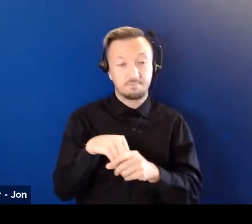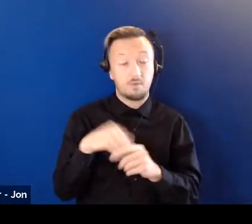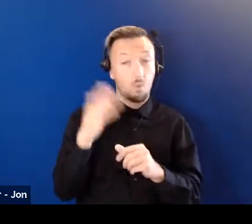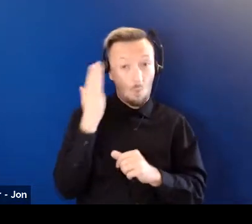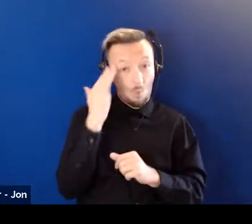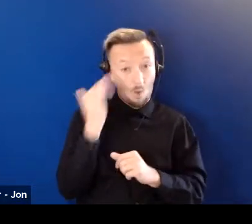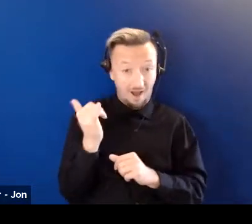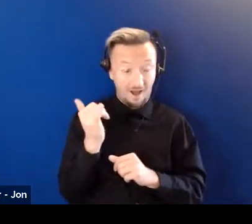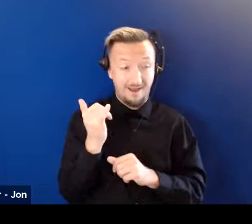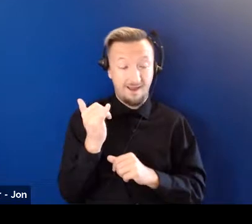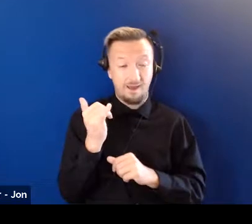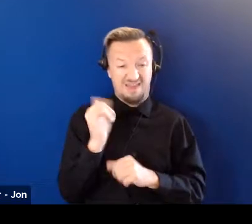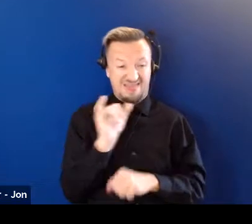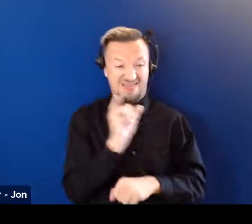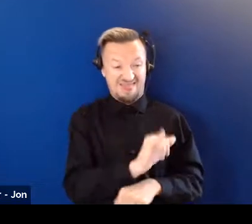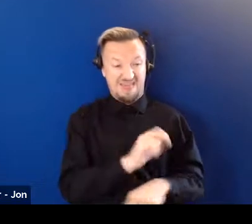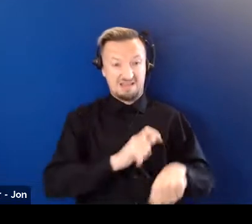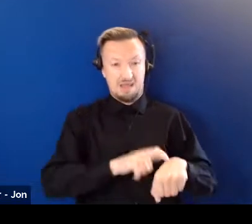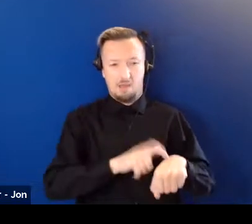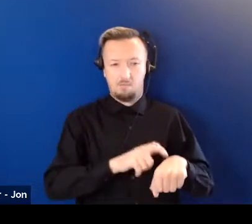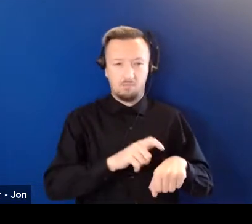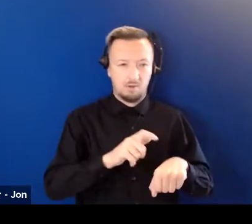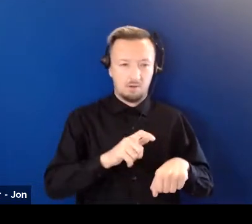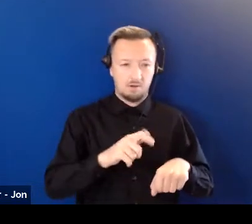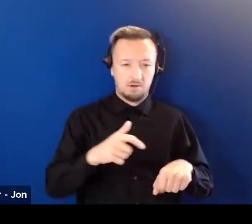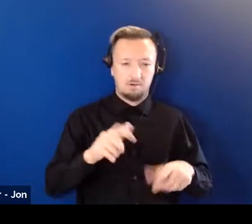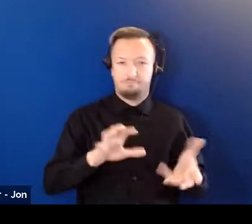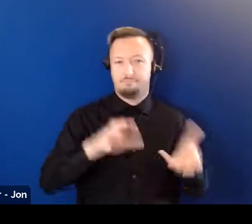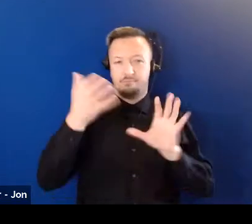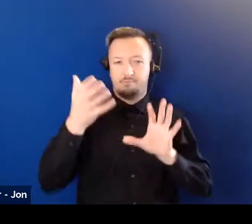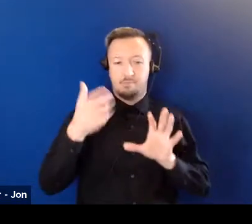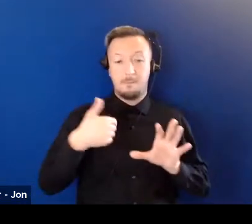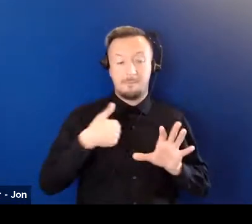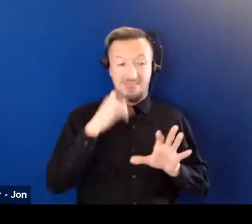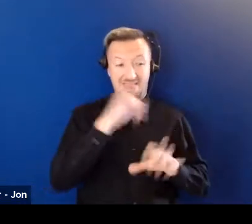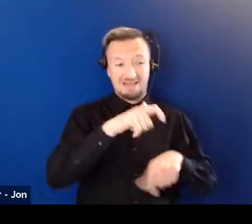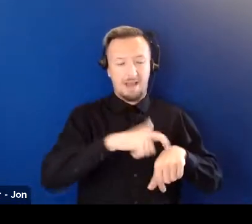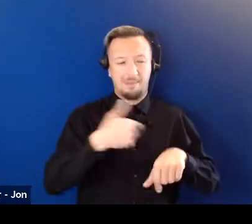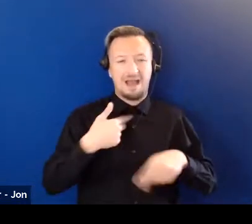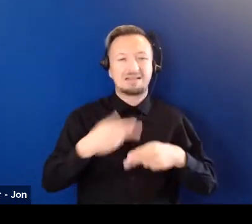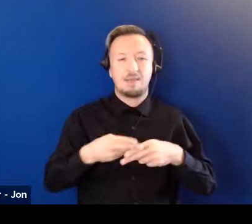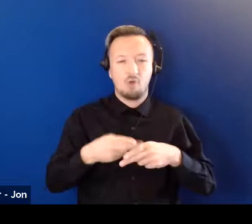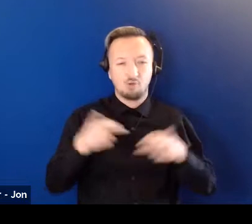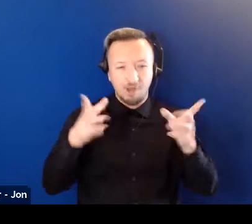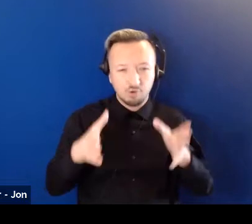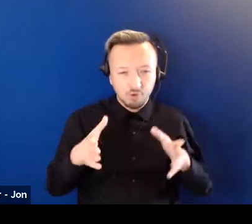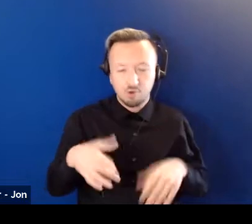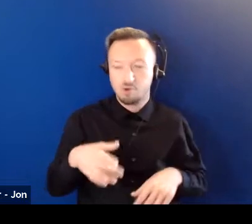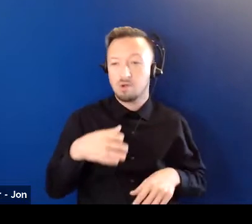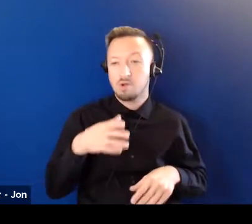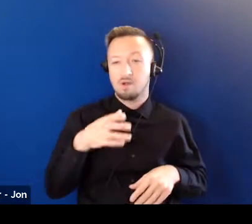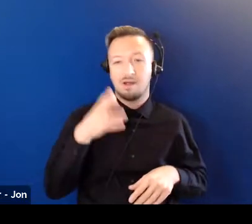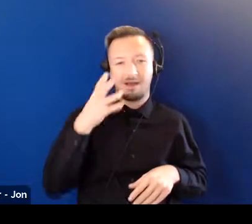because at the time we were in quite a bit of turmoil. I was the interim director at the time, and there was very